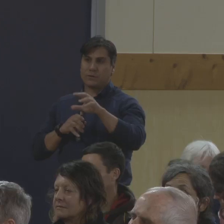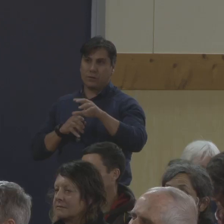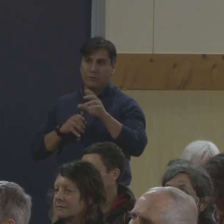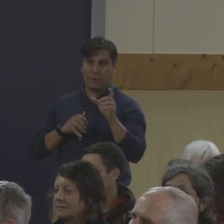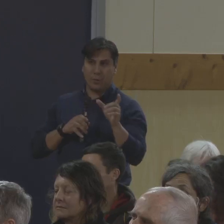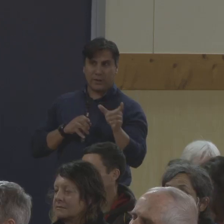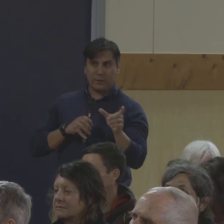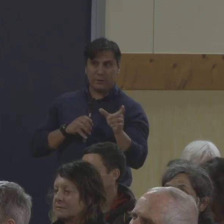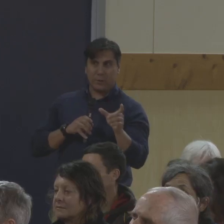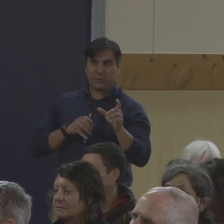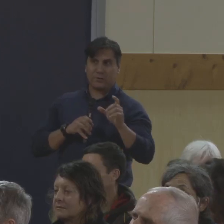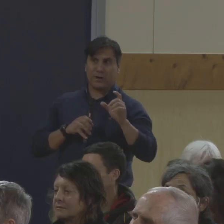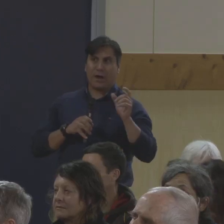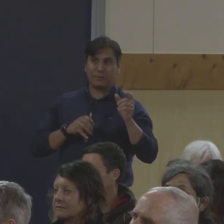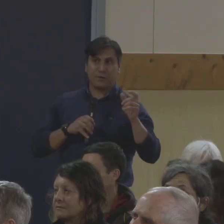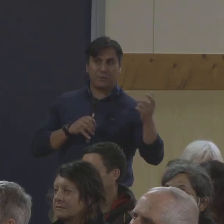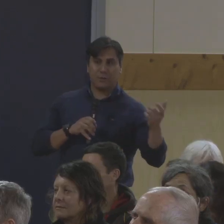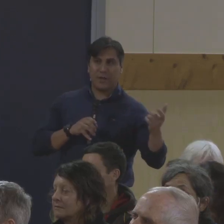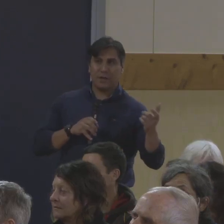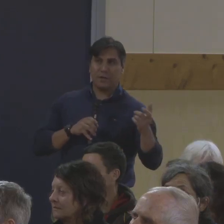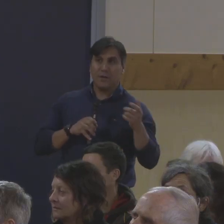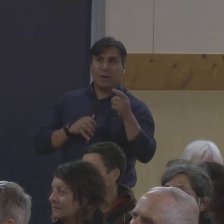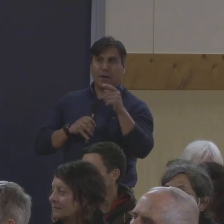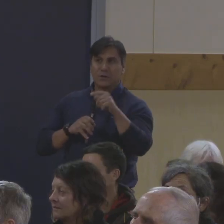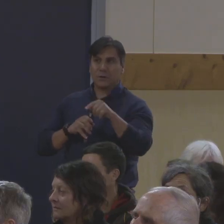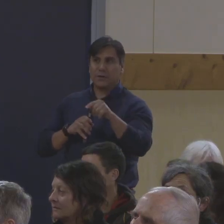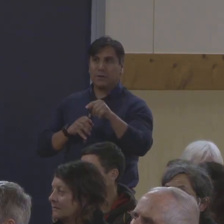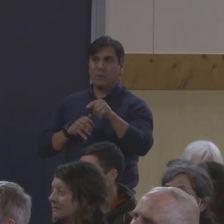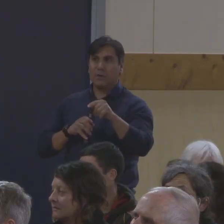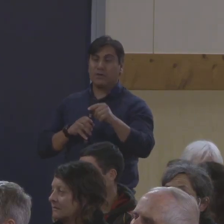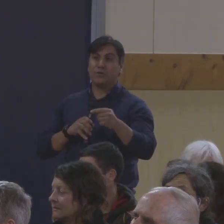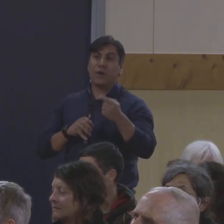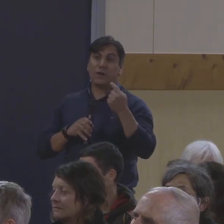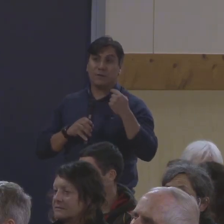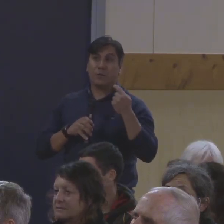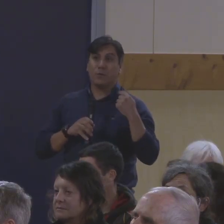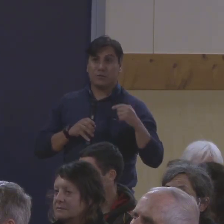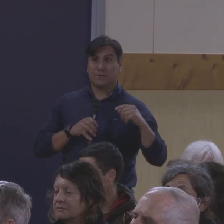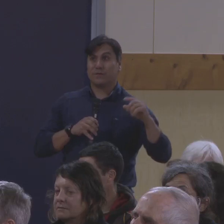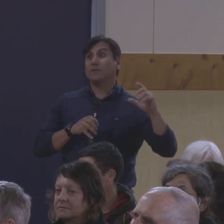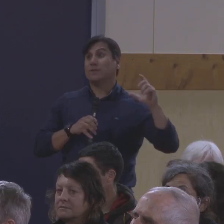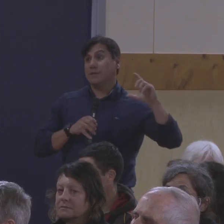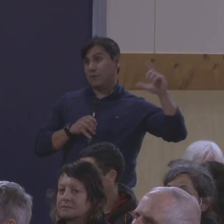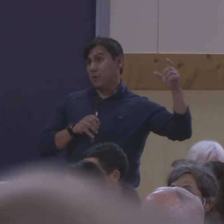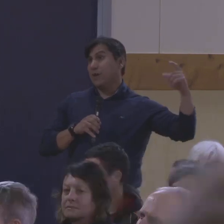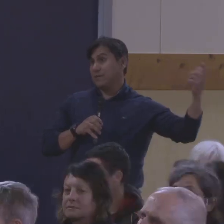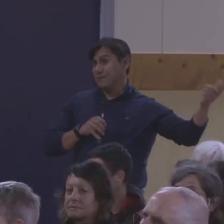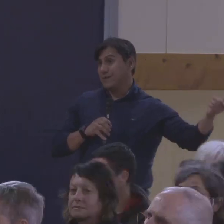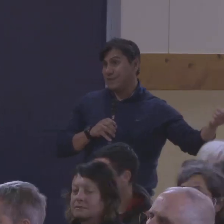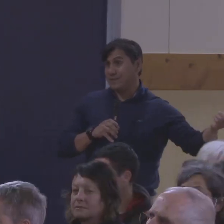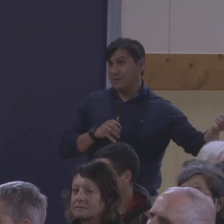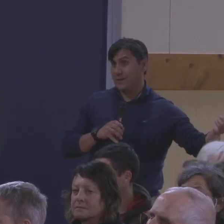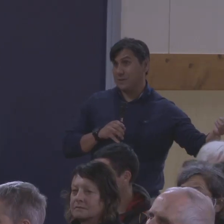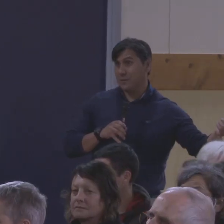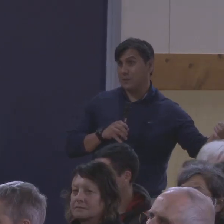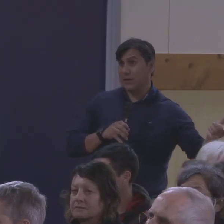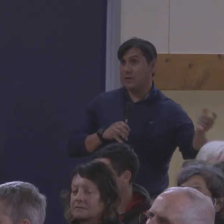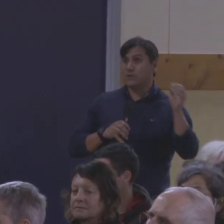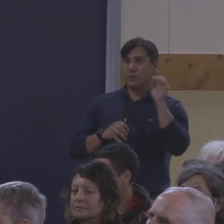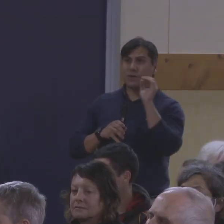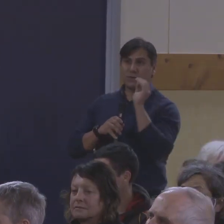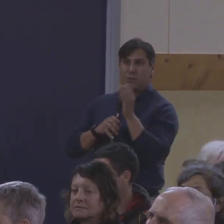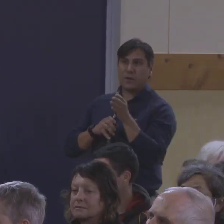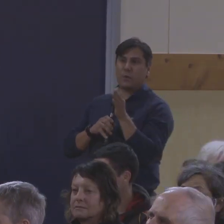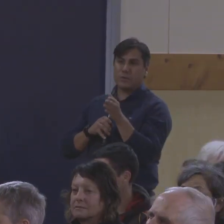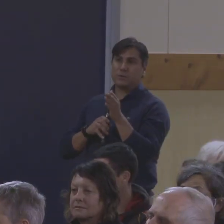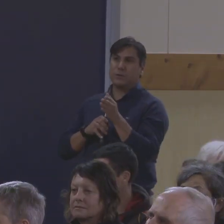the result of the quality of the water after a few days. Actually, we drank the water that we are discussing now, okay?